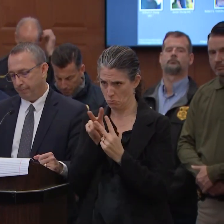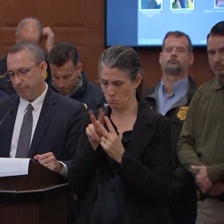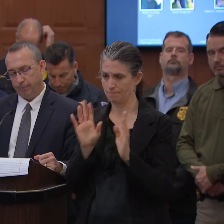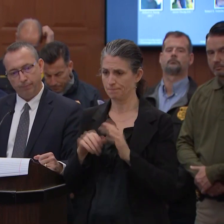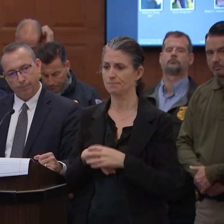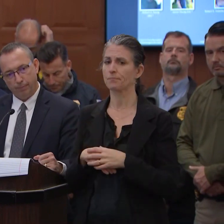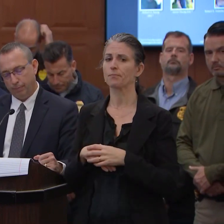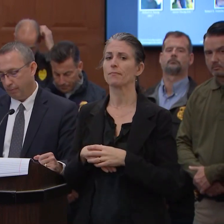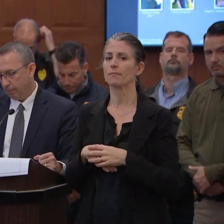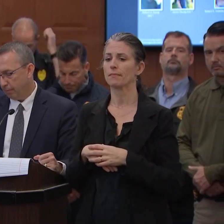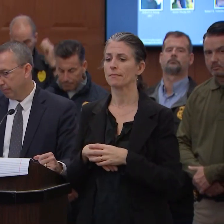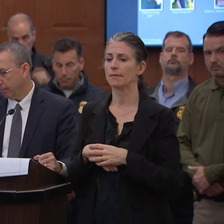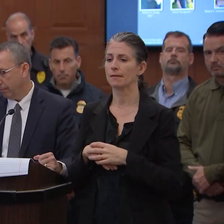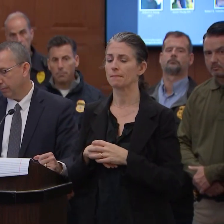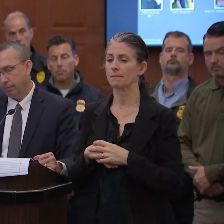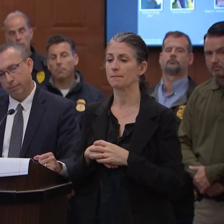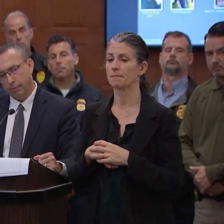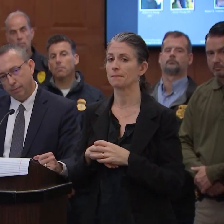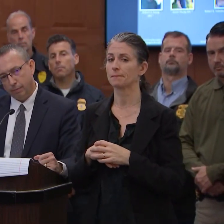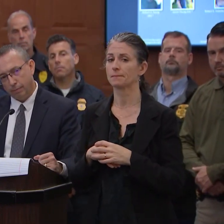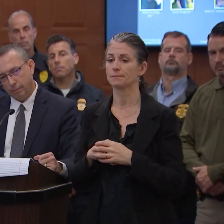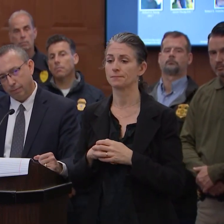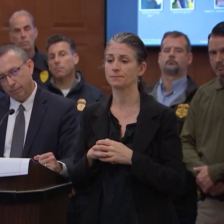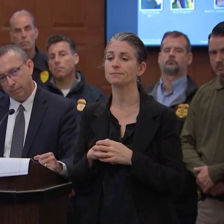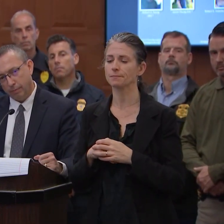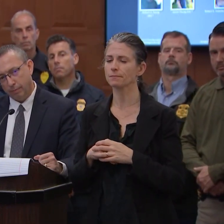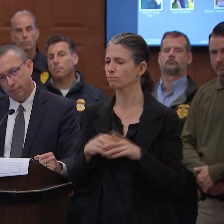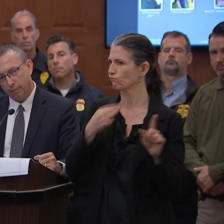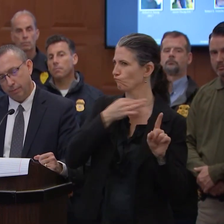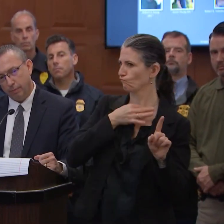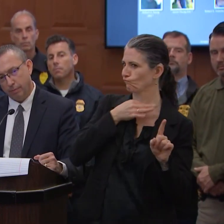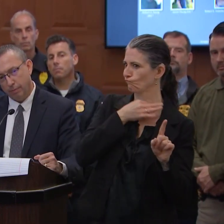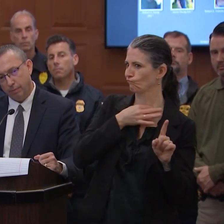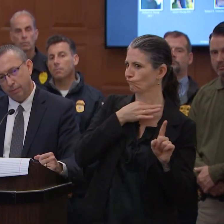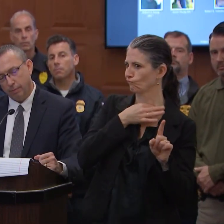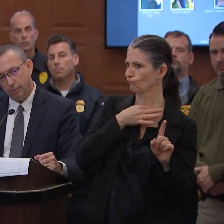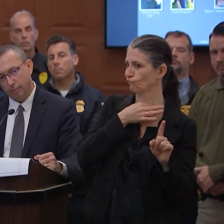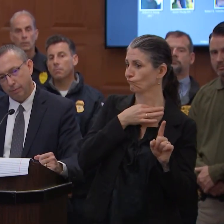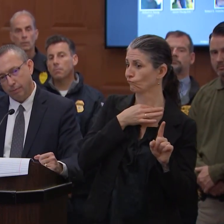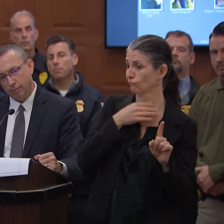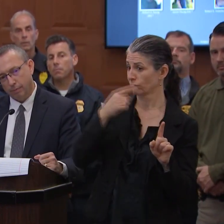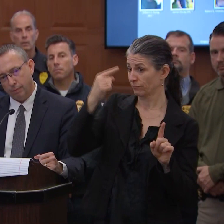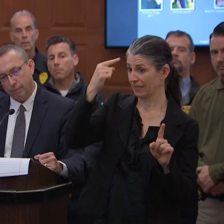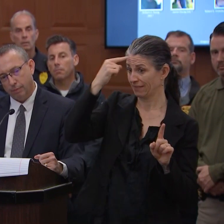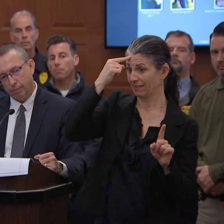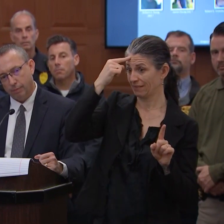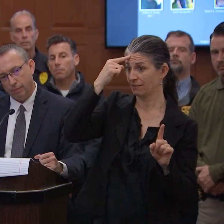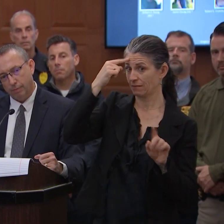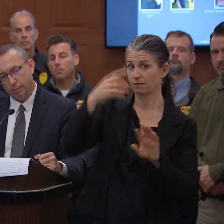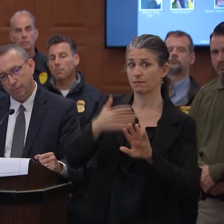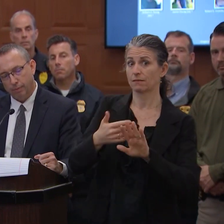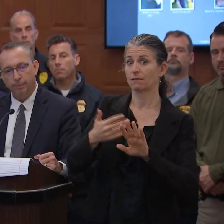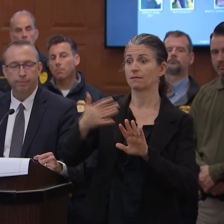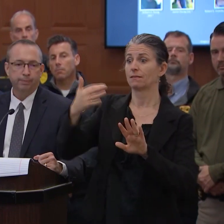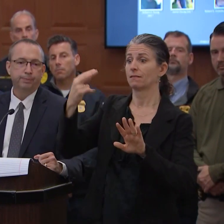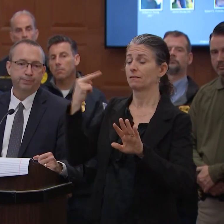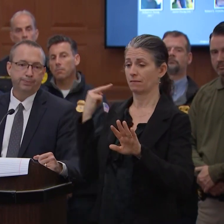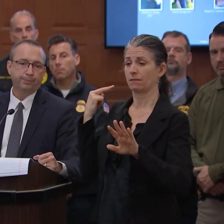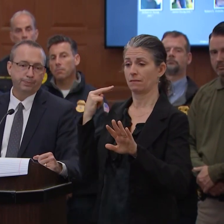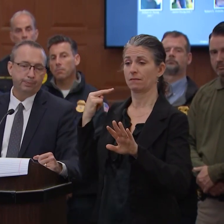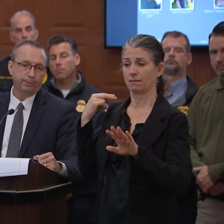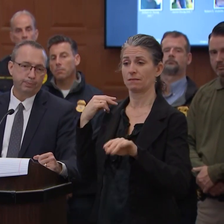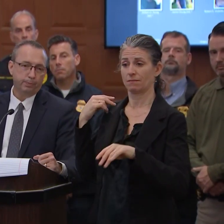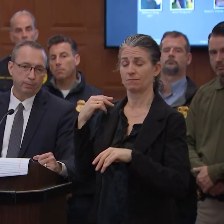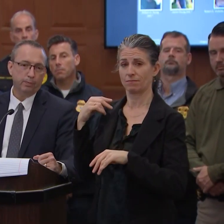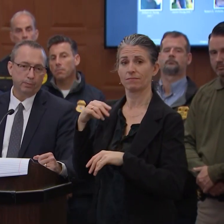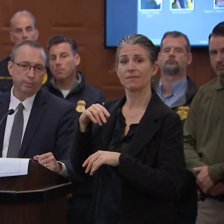as you sit here today, do you think something more thorough search could be done in that location, whether it's